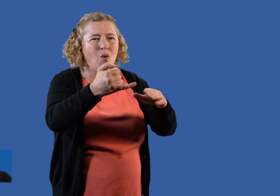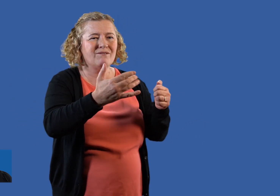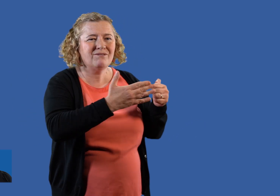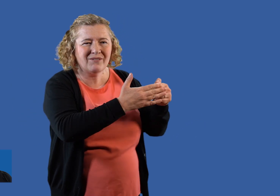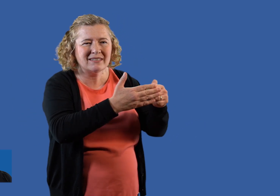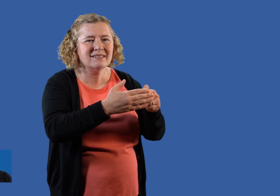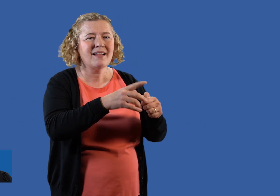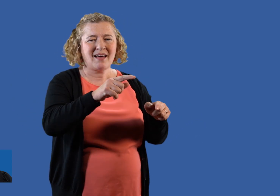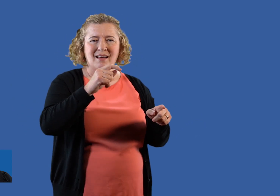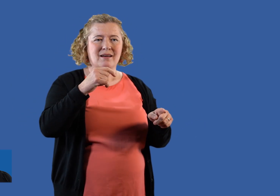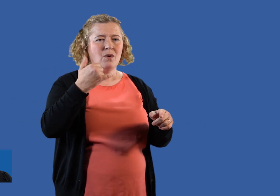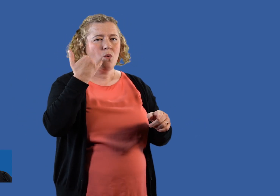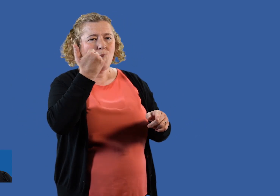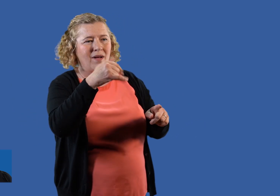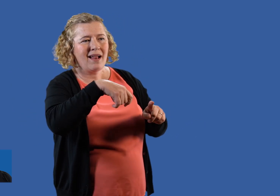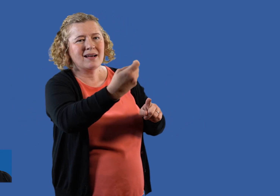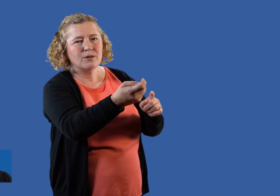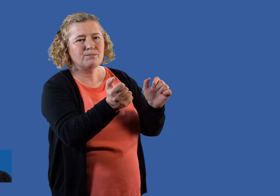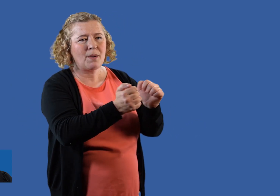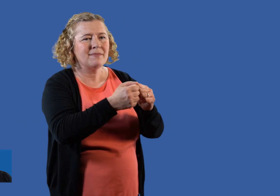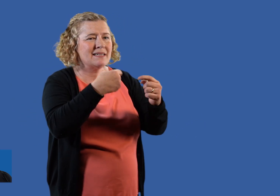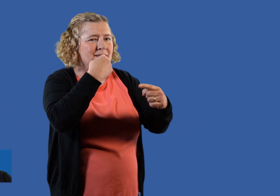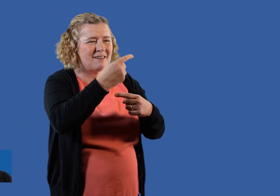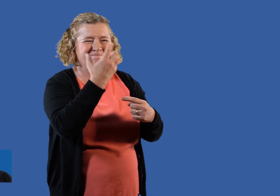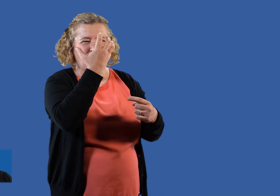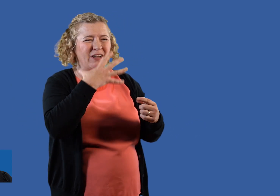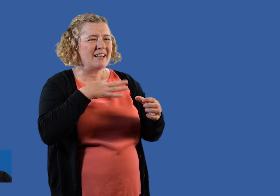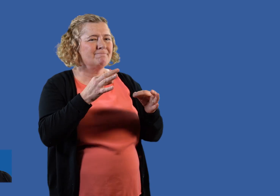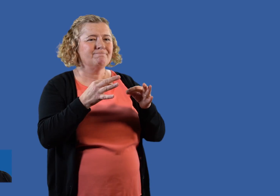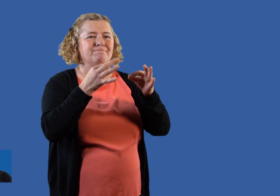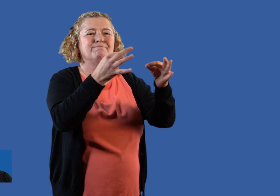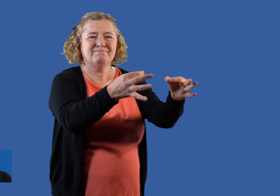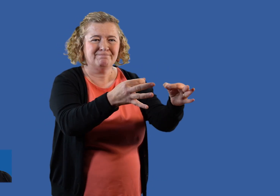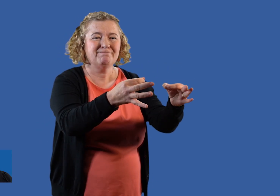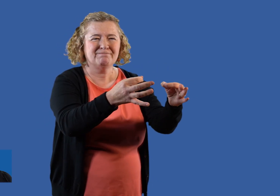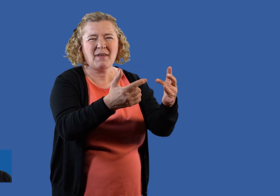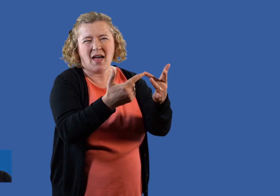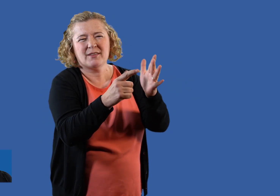Get it fixed, then call your next appointment to explain, and you'd reschedule.